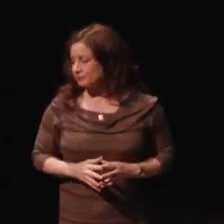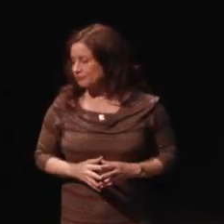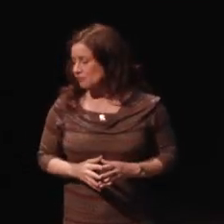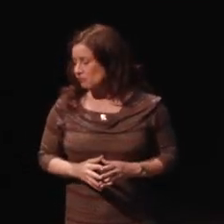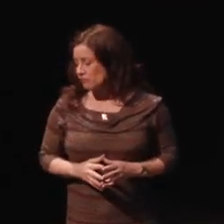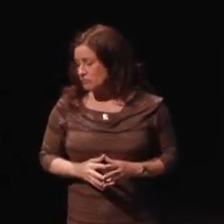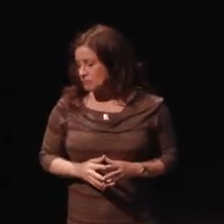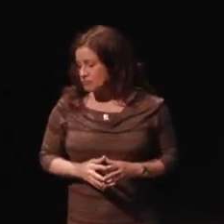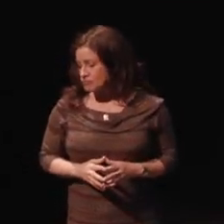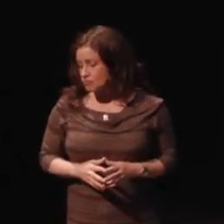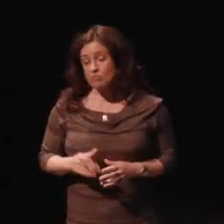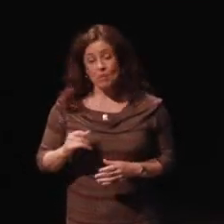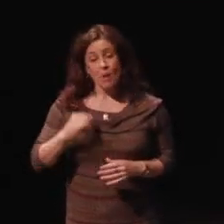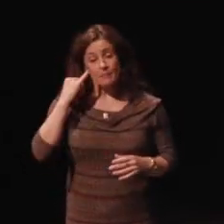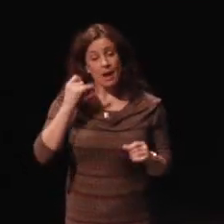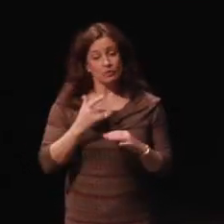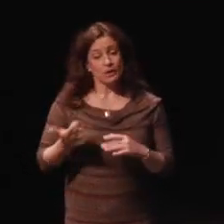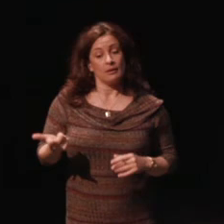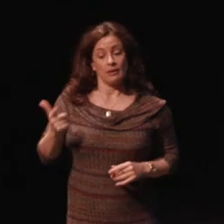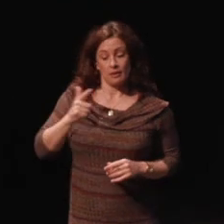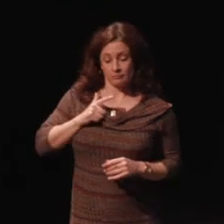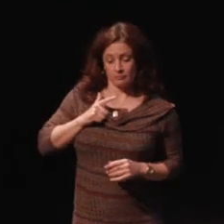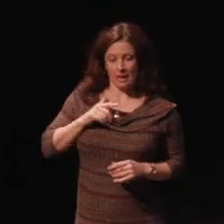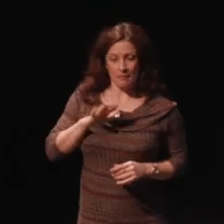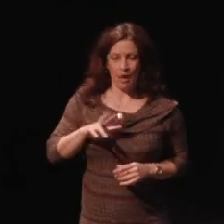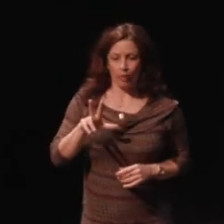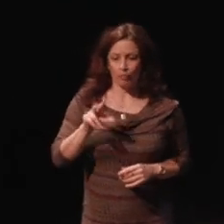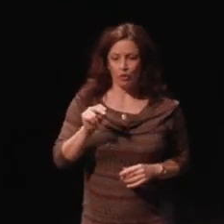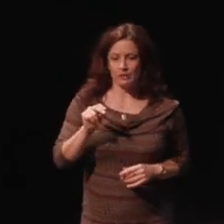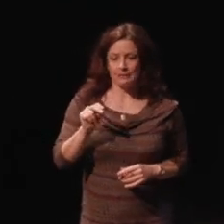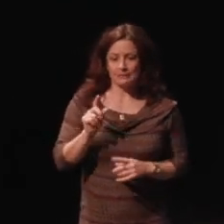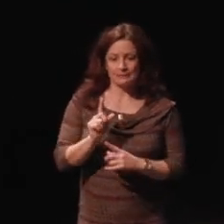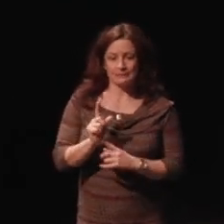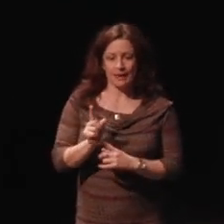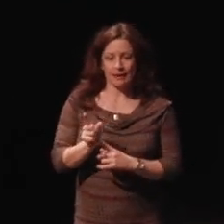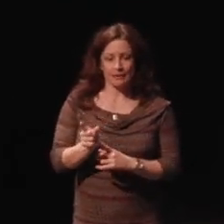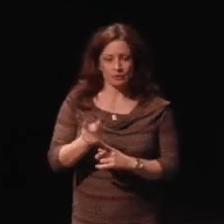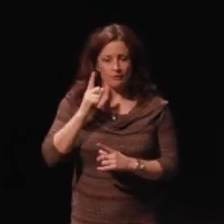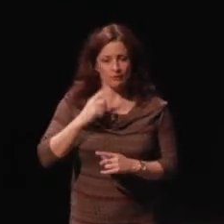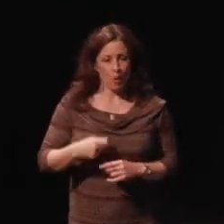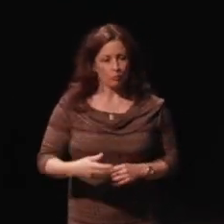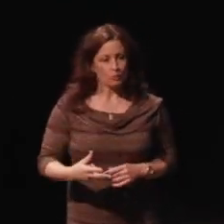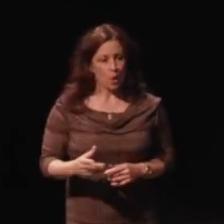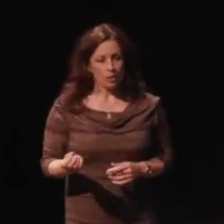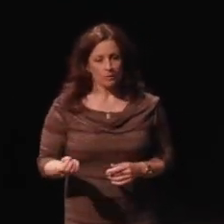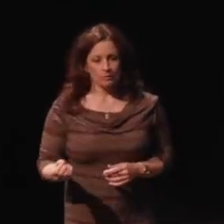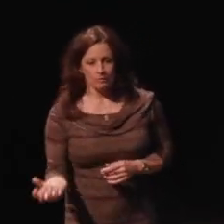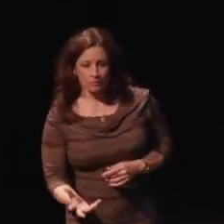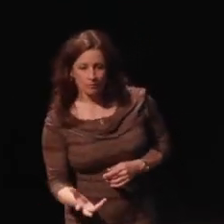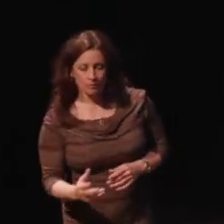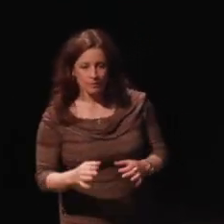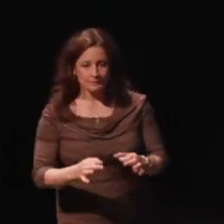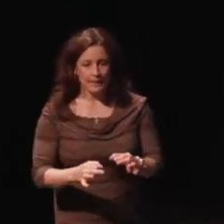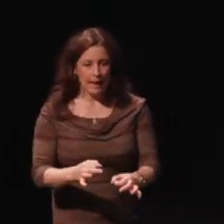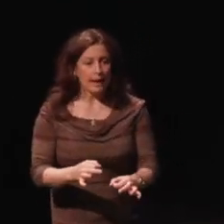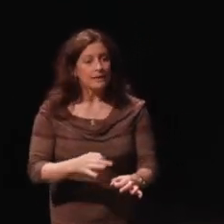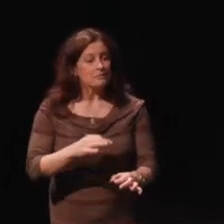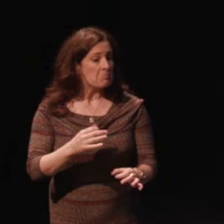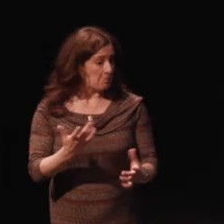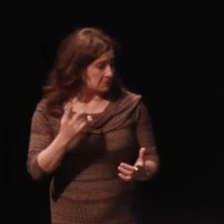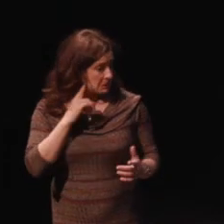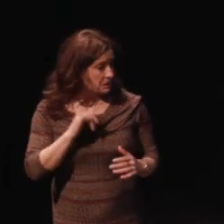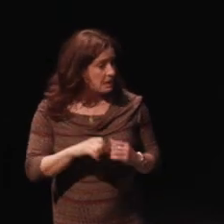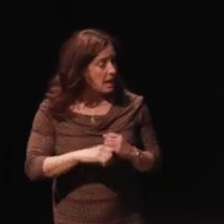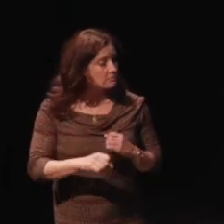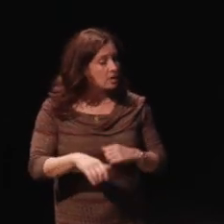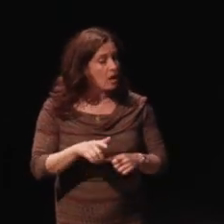thing is, when it was your turn, you had about 30 seconds to roll the die. 30 seconds sound like a lot if all you do has to hit the screen at